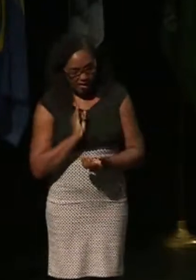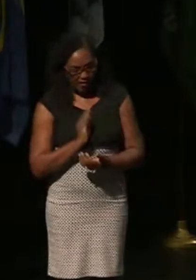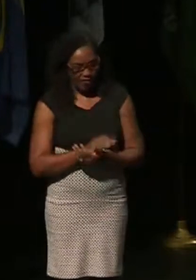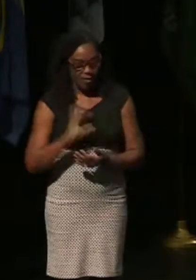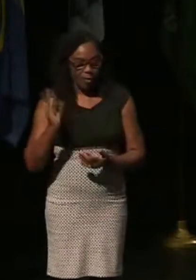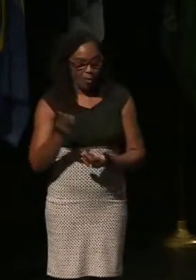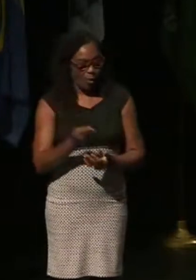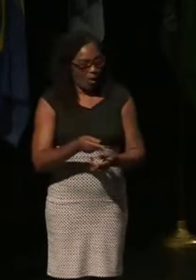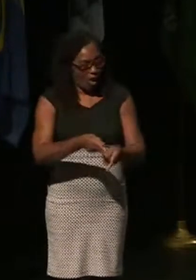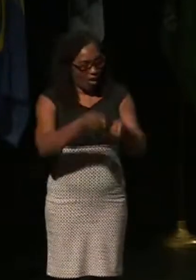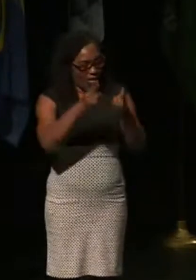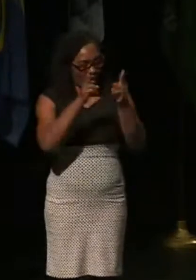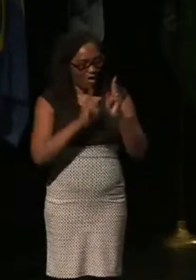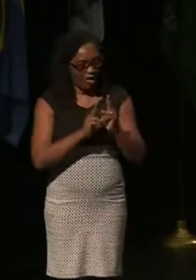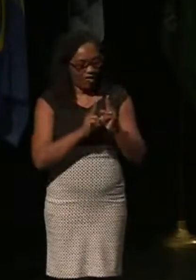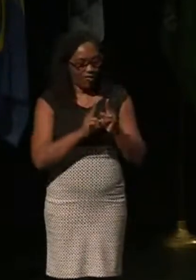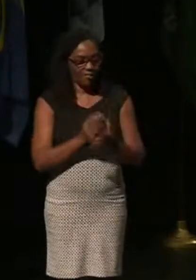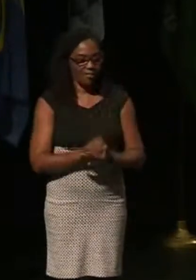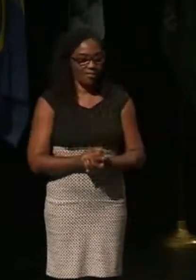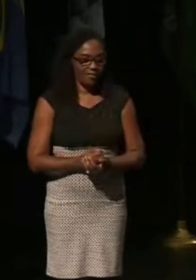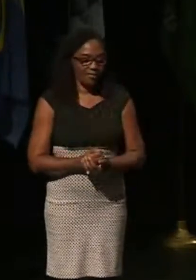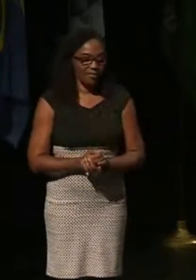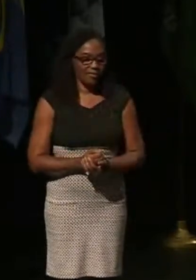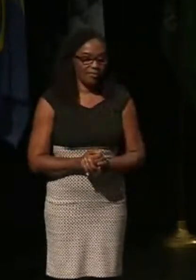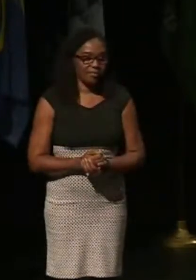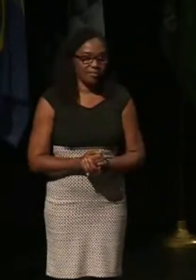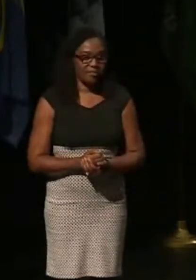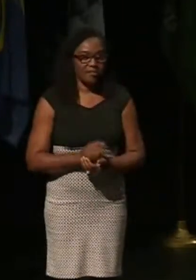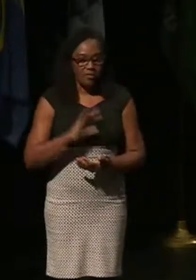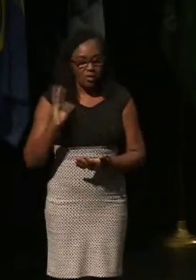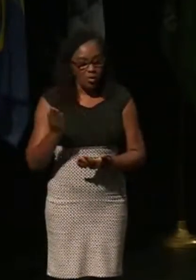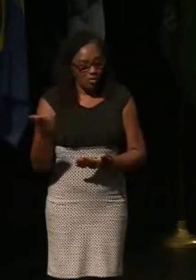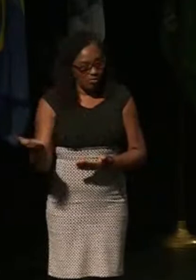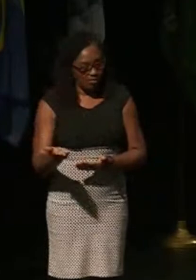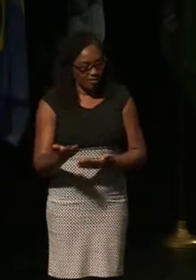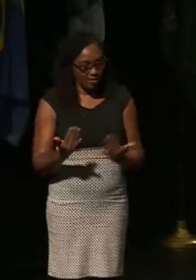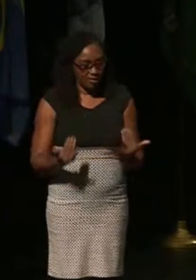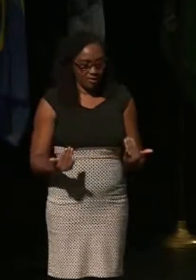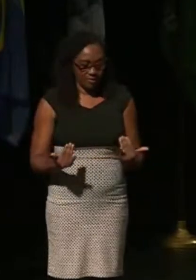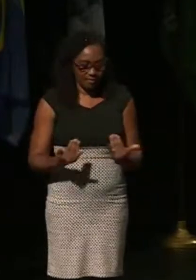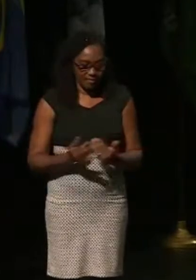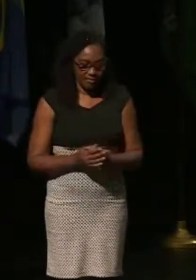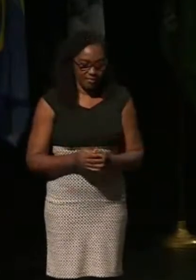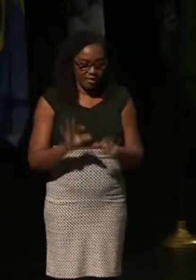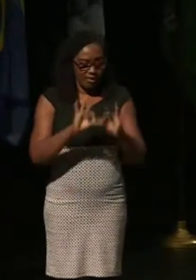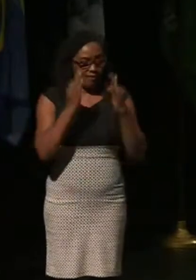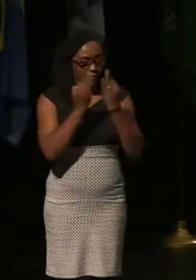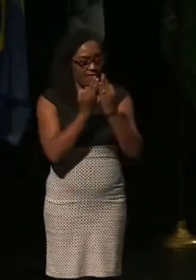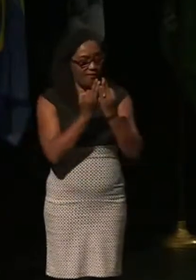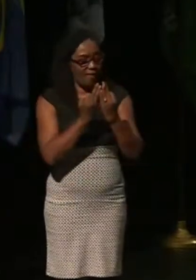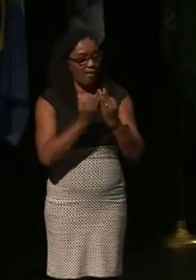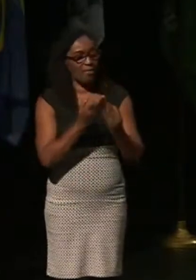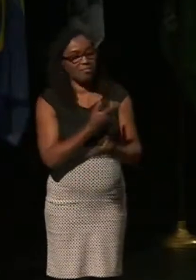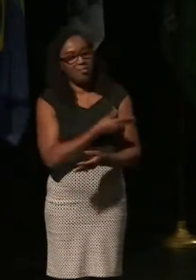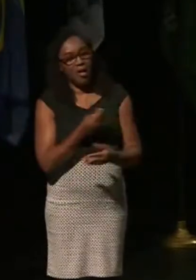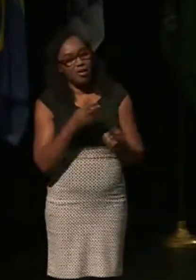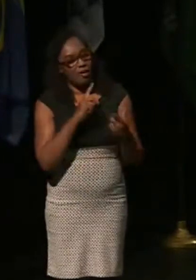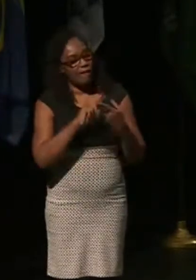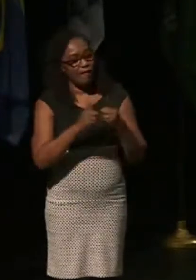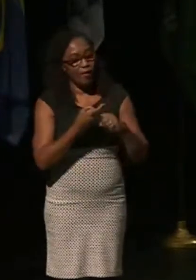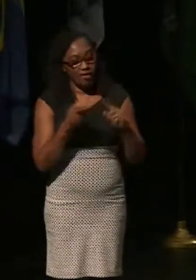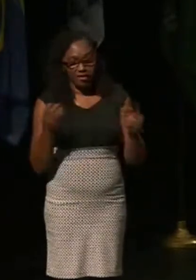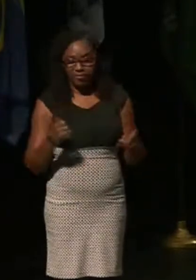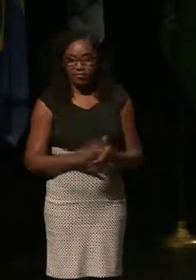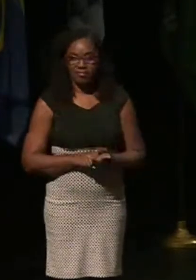doctors, and distinguished fellow Annette Nicholson Alfred. Family members and friends, members of the media, members